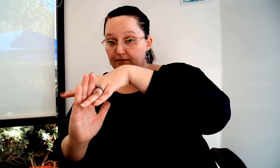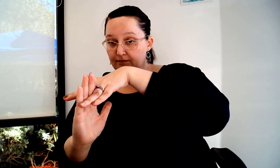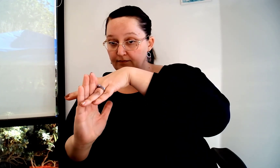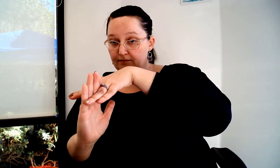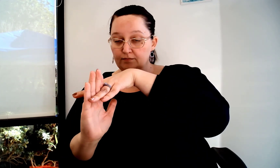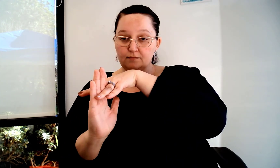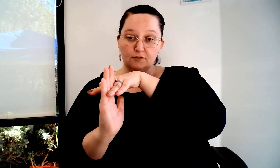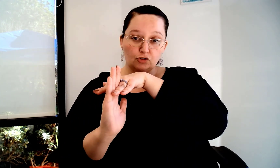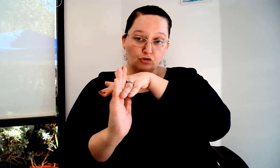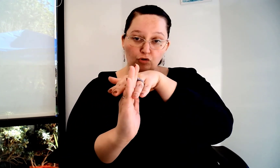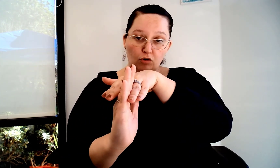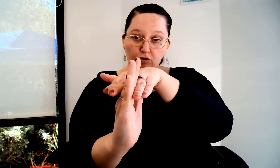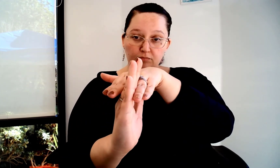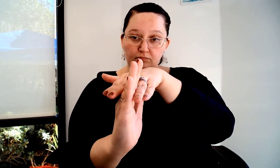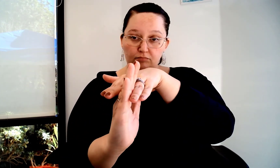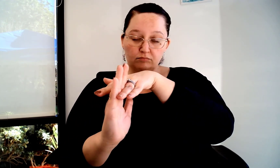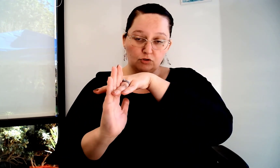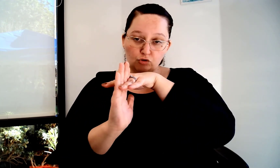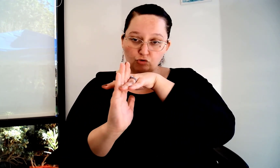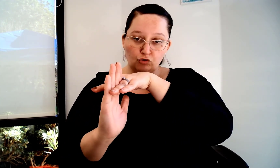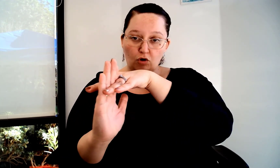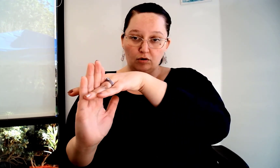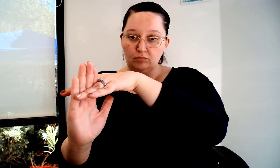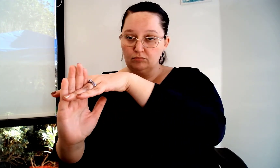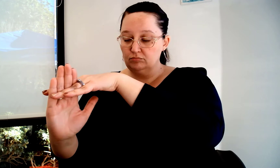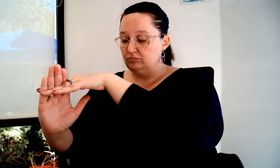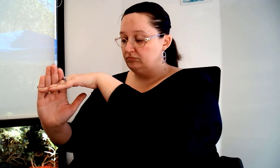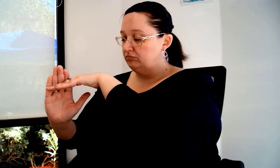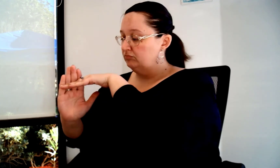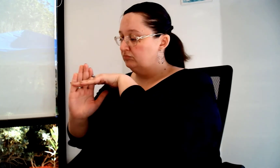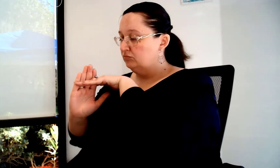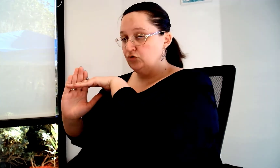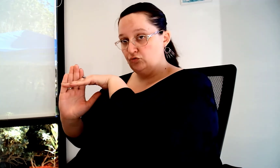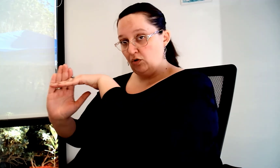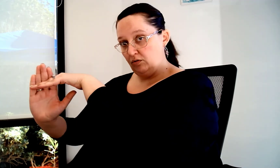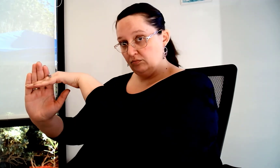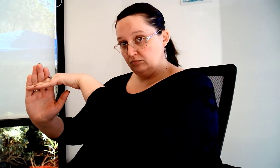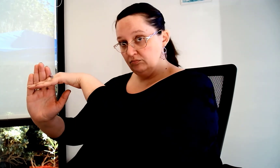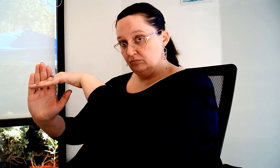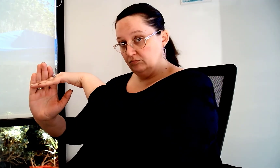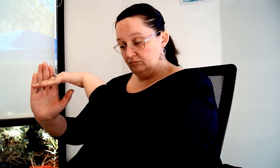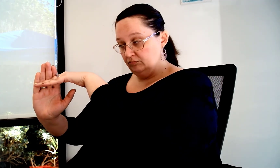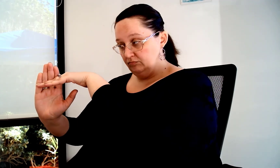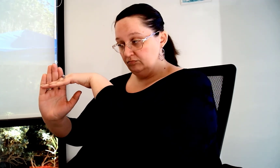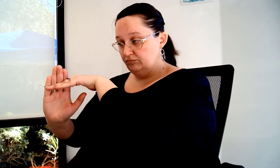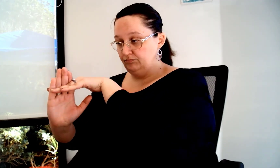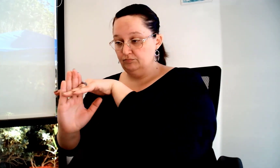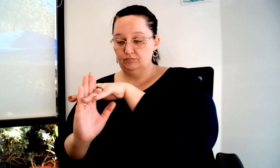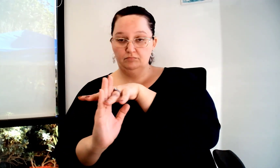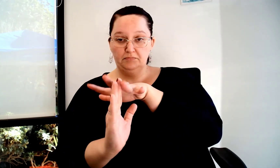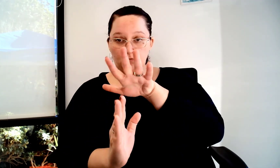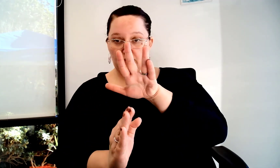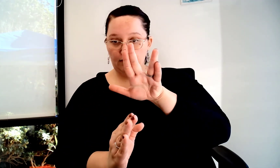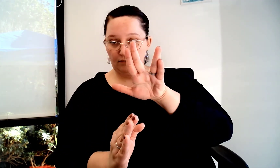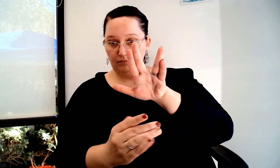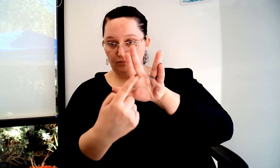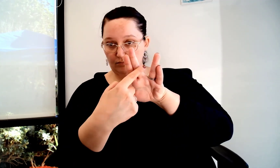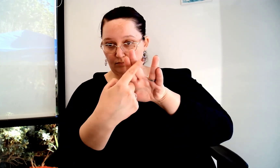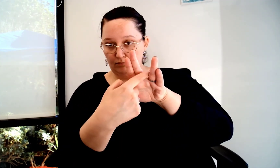You can have your dominant in between your two middle fingers of your non-dominant, shark. Kind